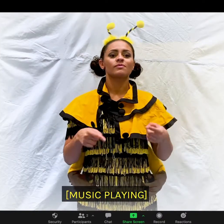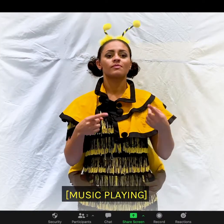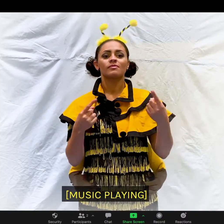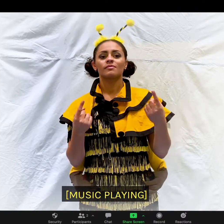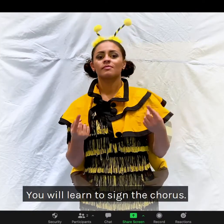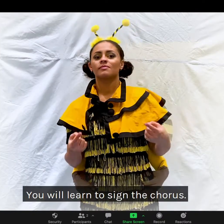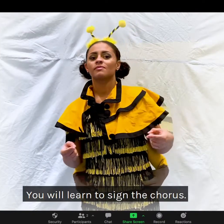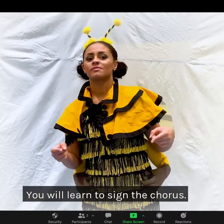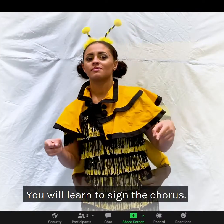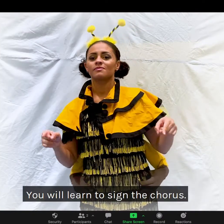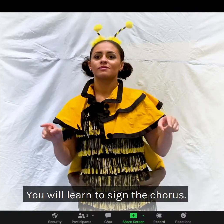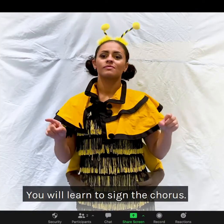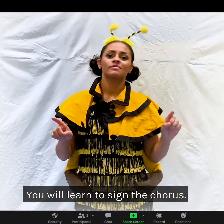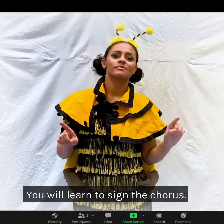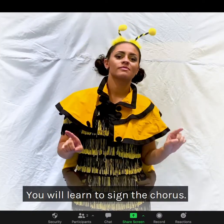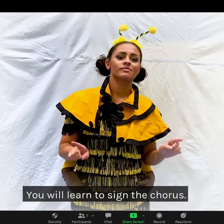You will learn to sign the chorus.